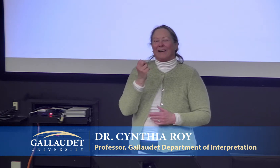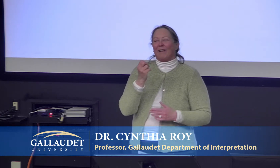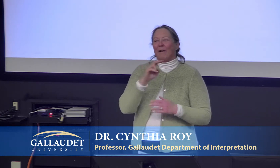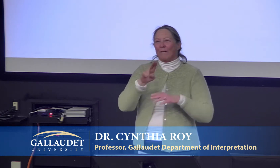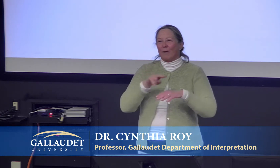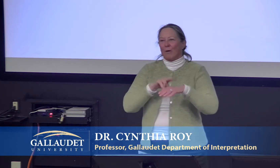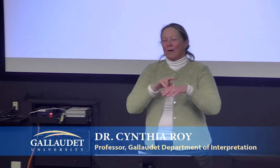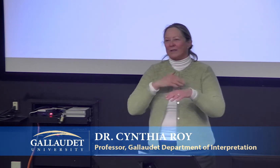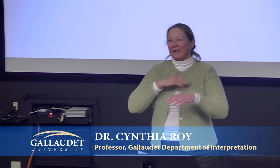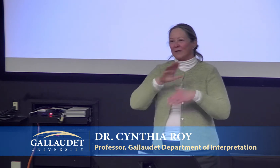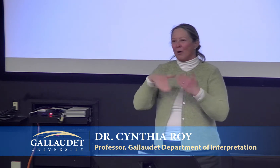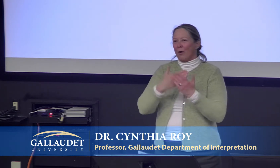He, of course,